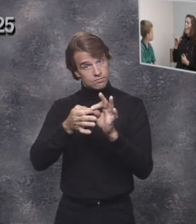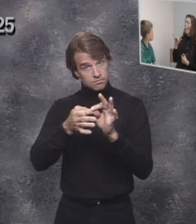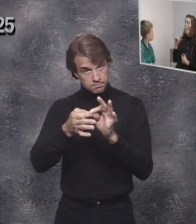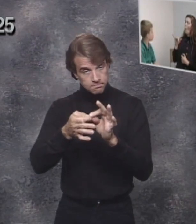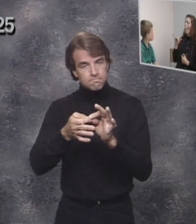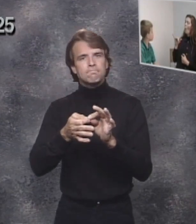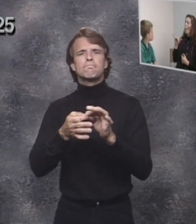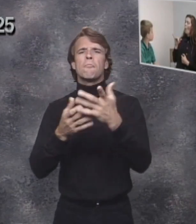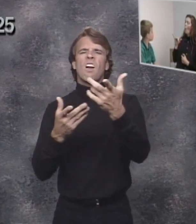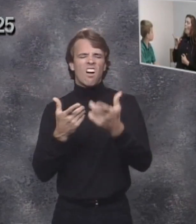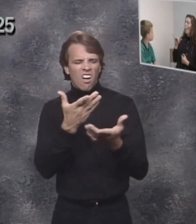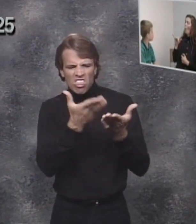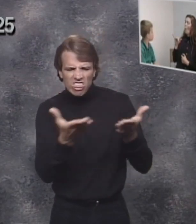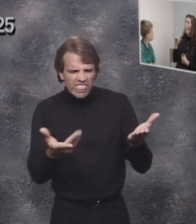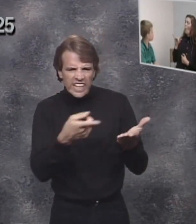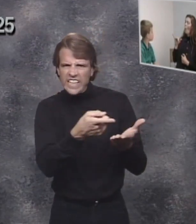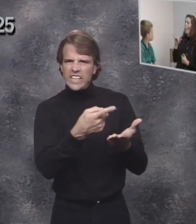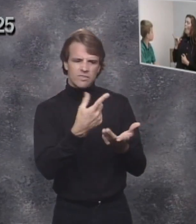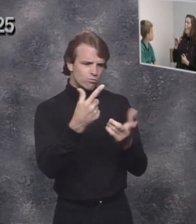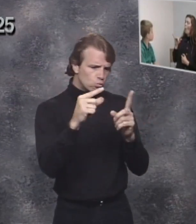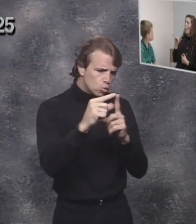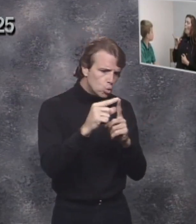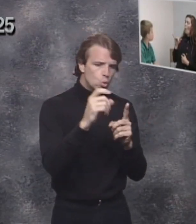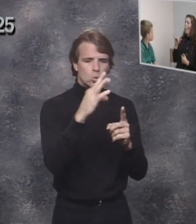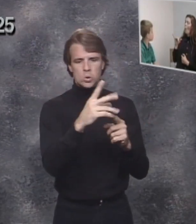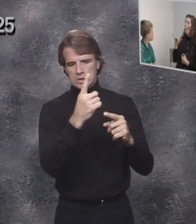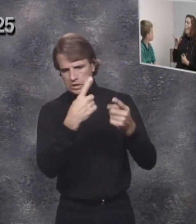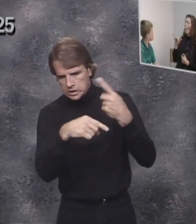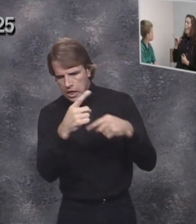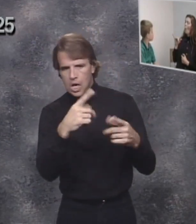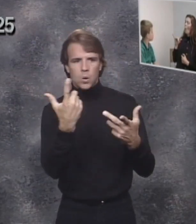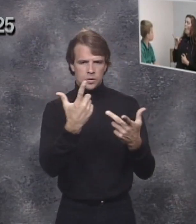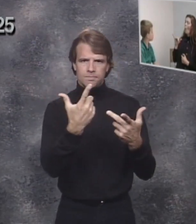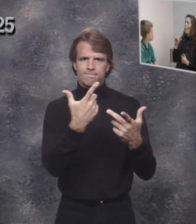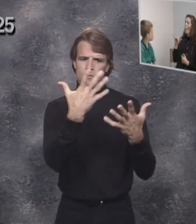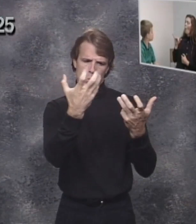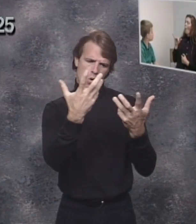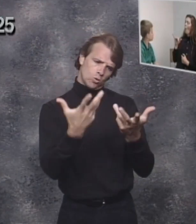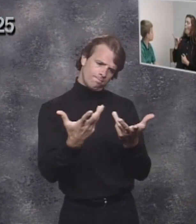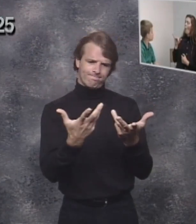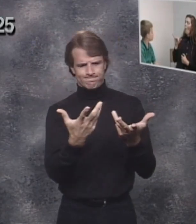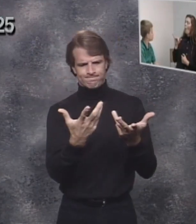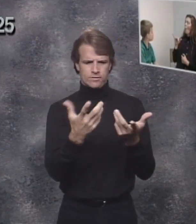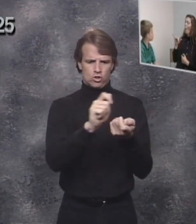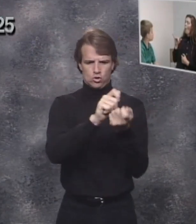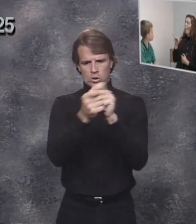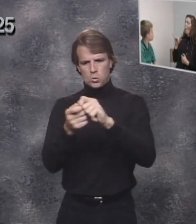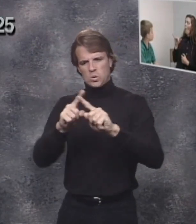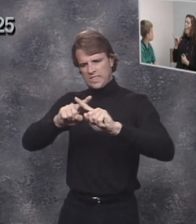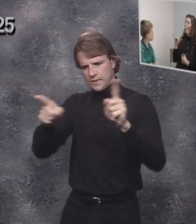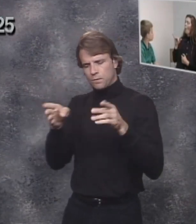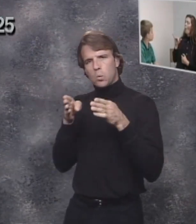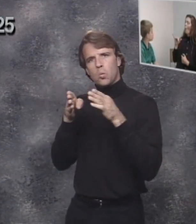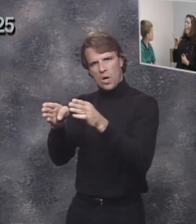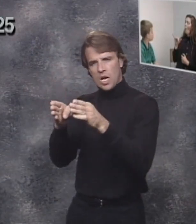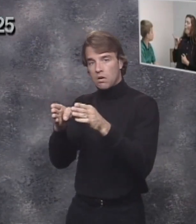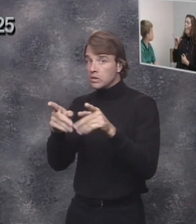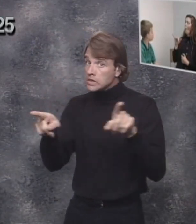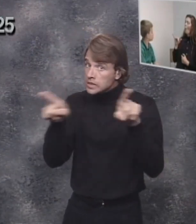Interpret. You have words or signs, and you want to change the specific